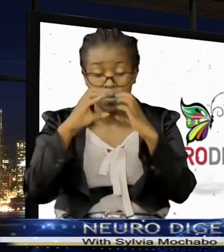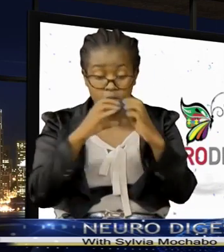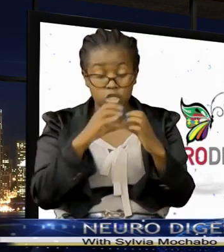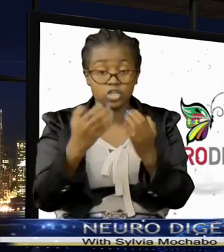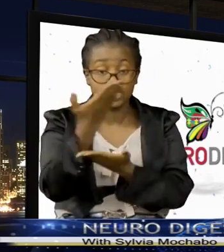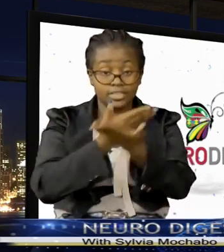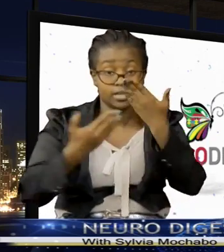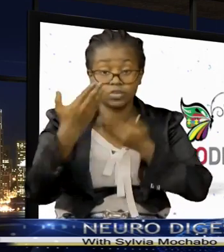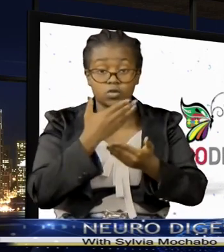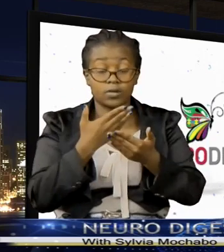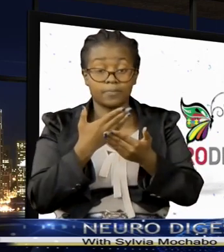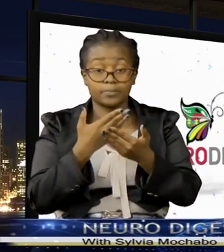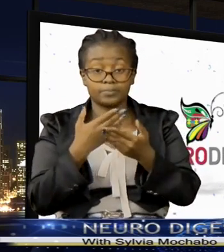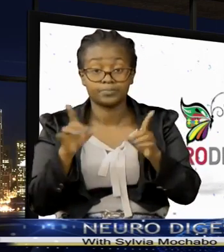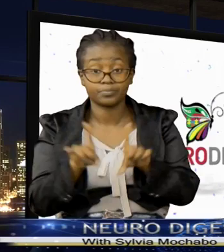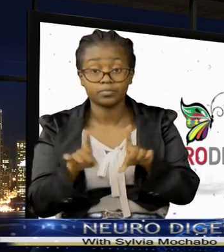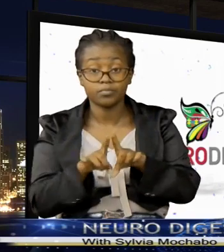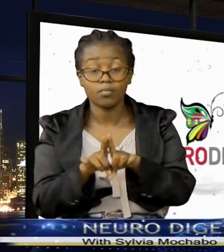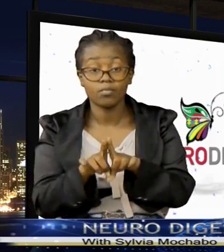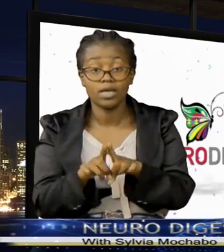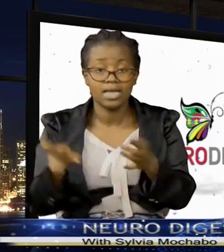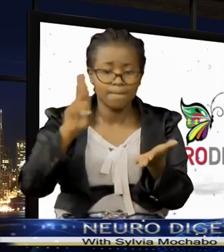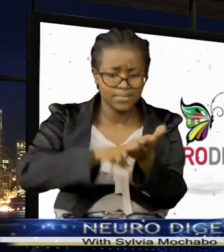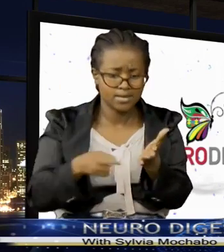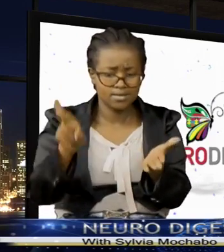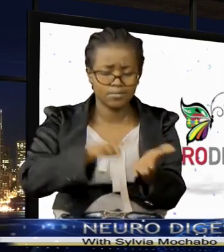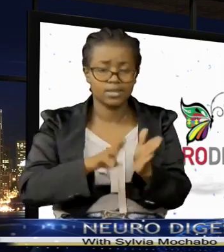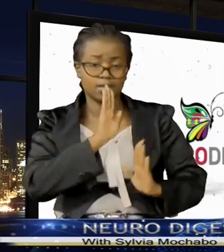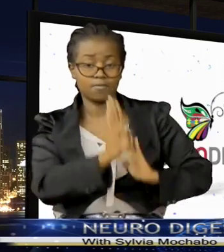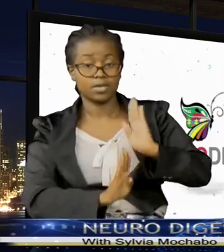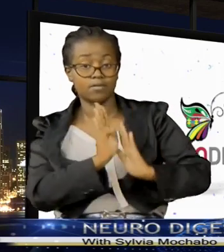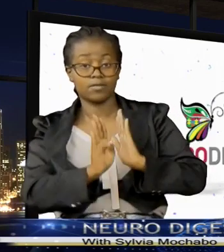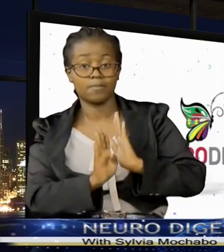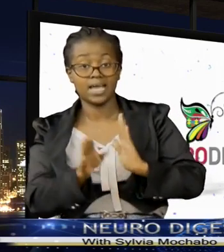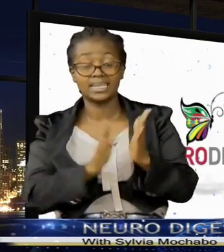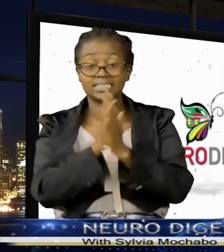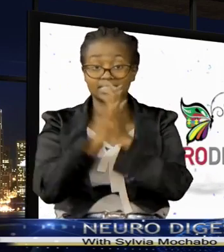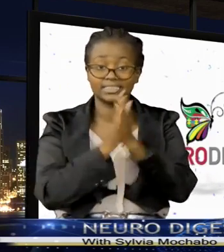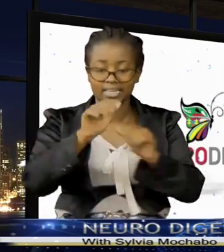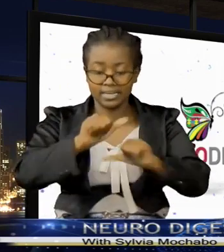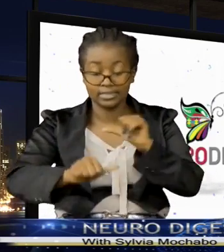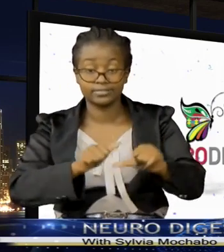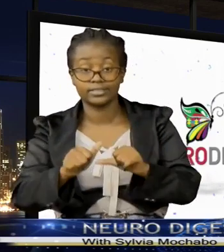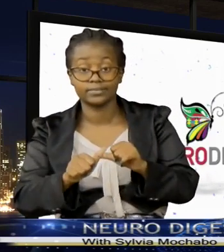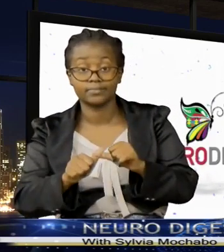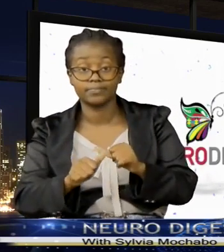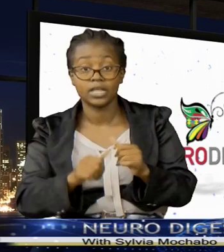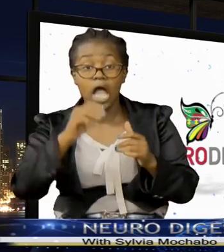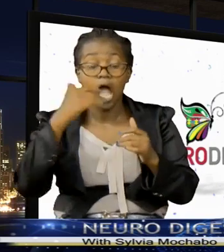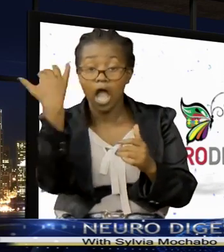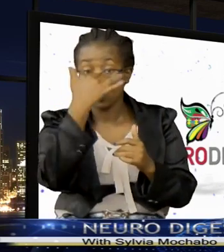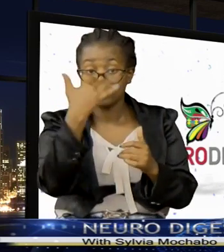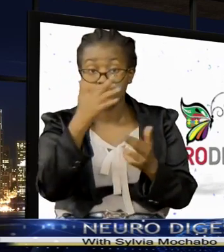and interaction, as well as restricted and repetitive behavior patterns, interests, and activities.